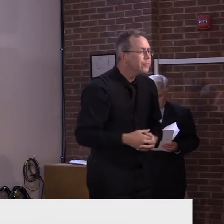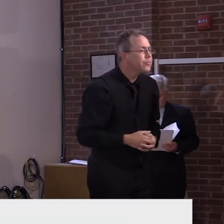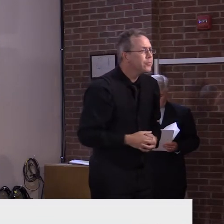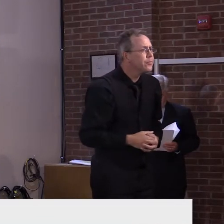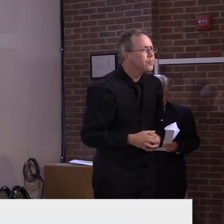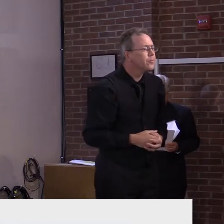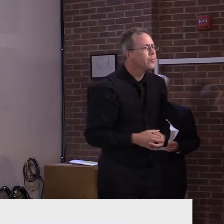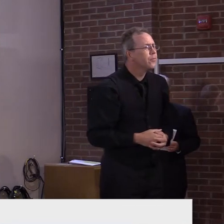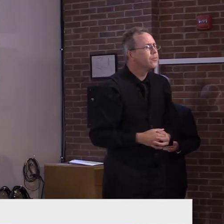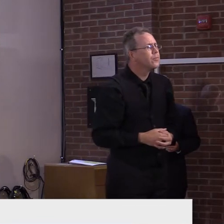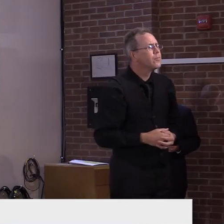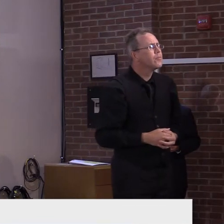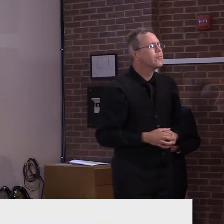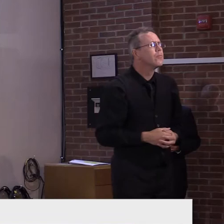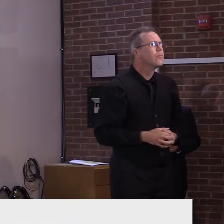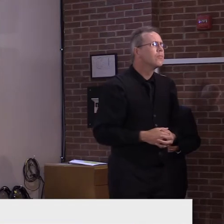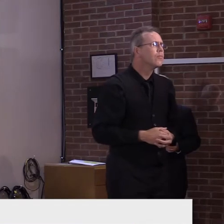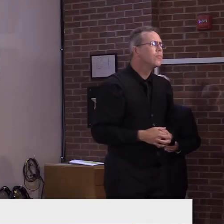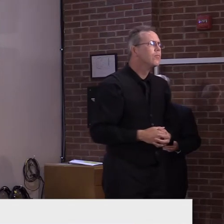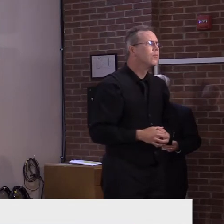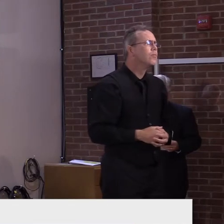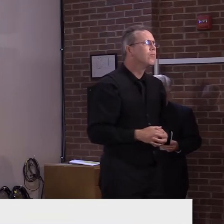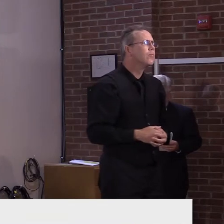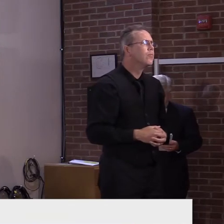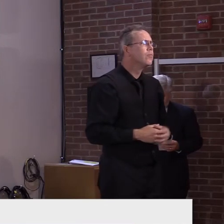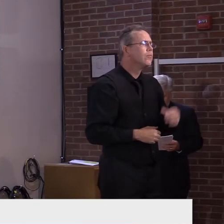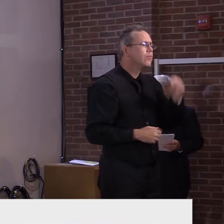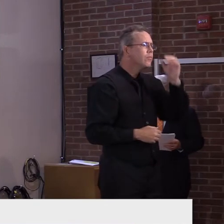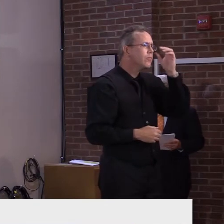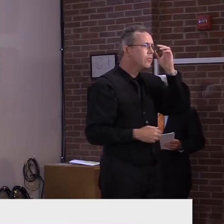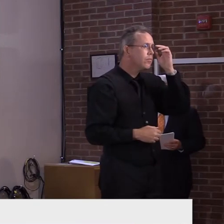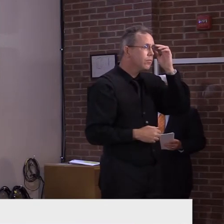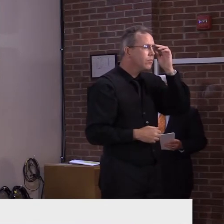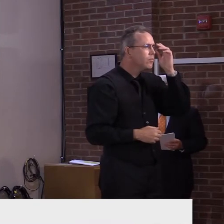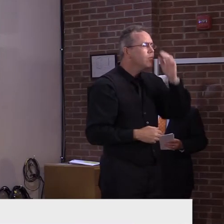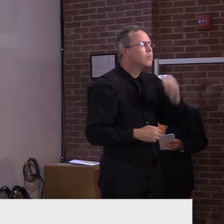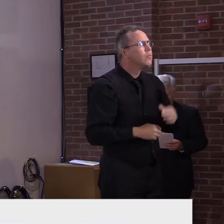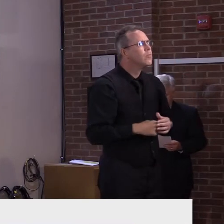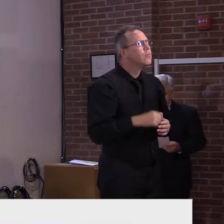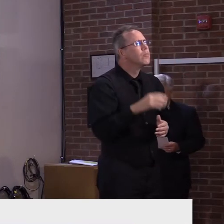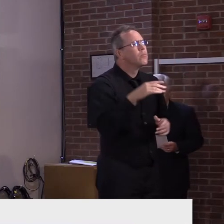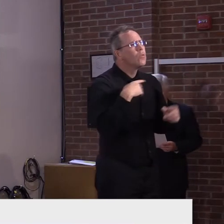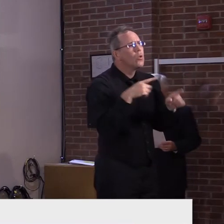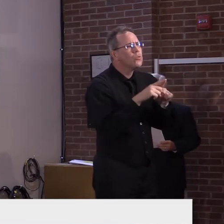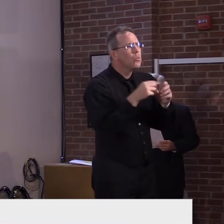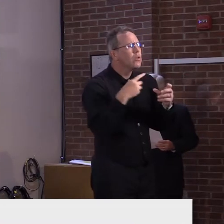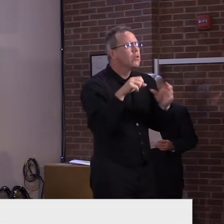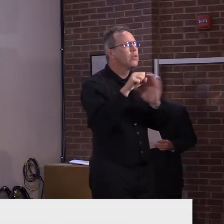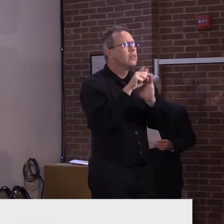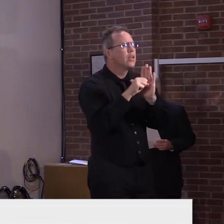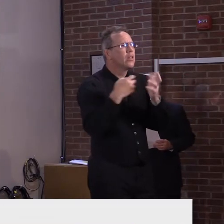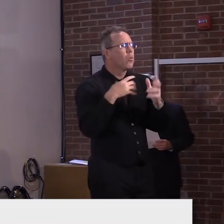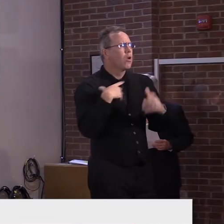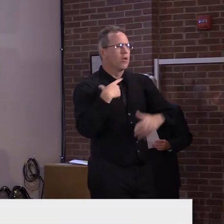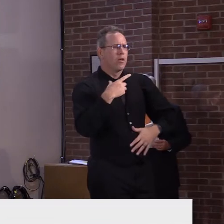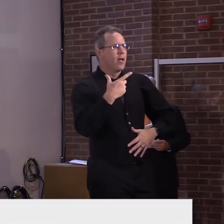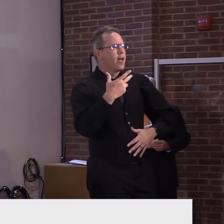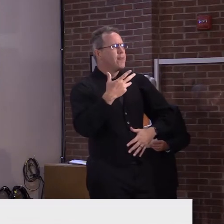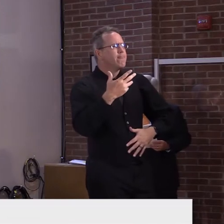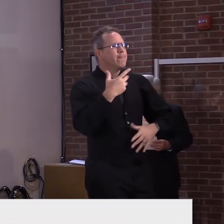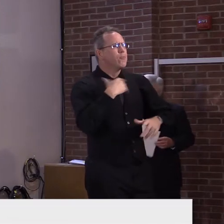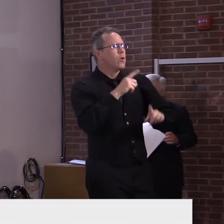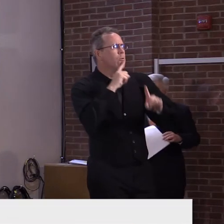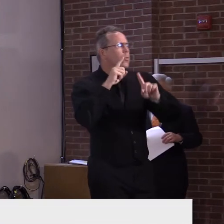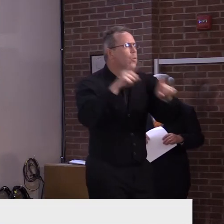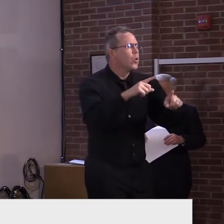state-level health recommendations. Since the state-level recommendations will not have the force of regulatory guidance this year, we need to be able to monitor to what